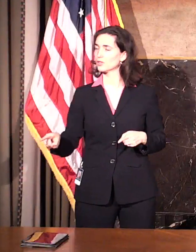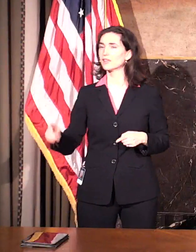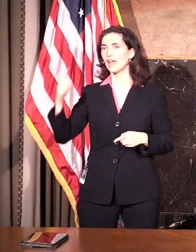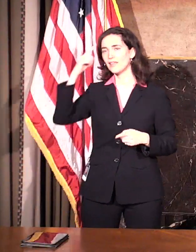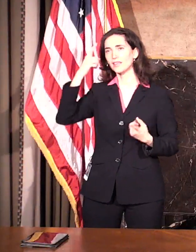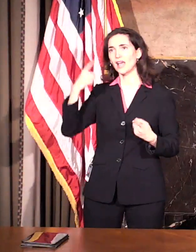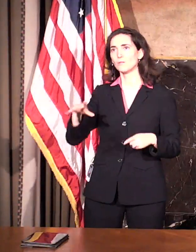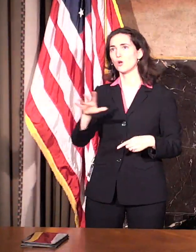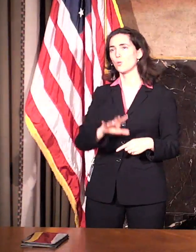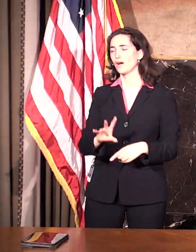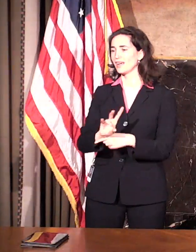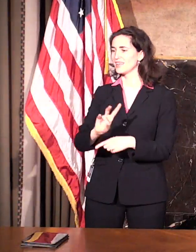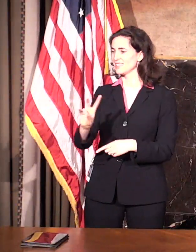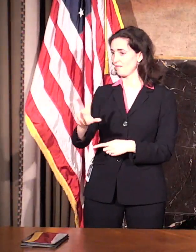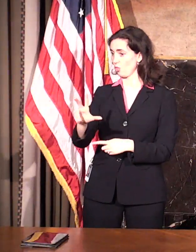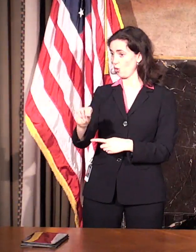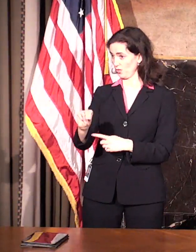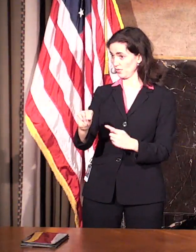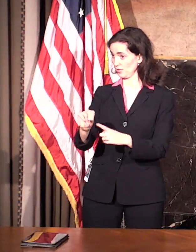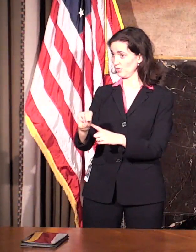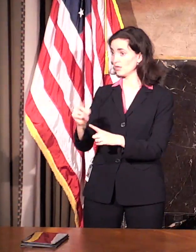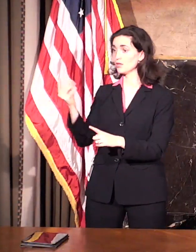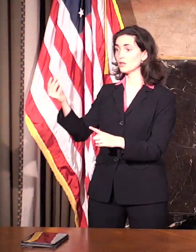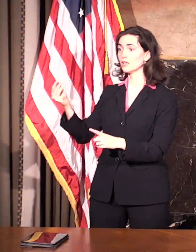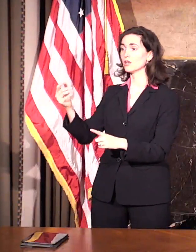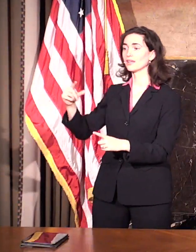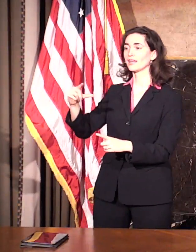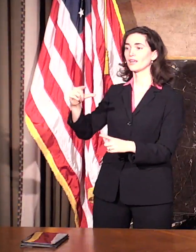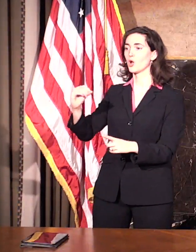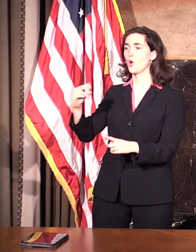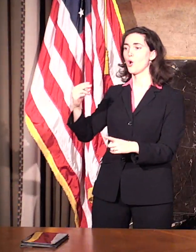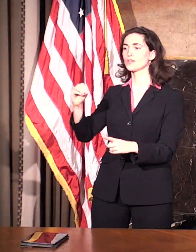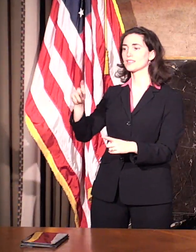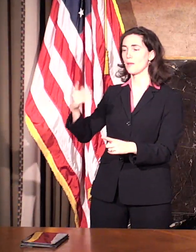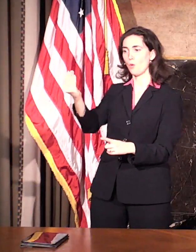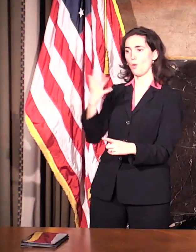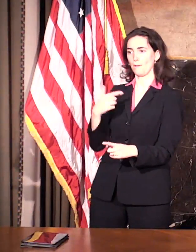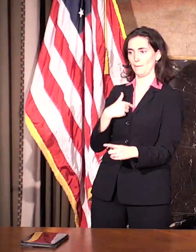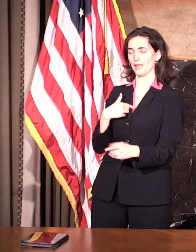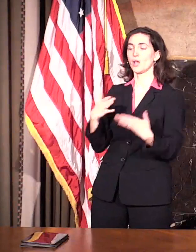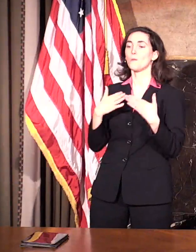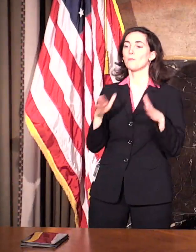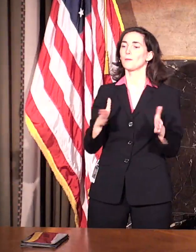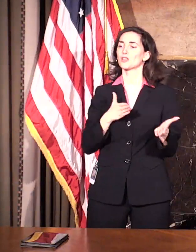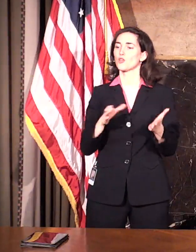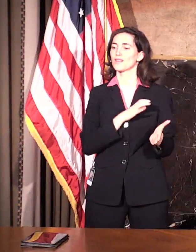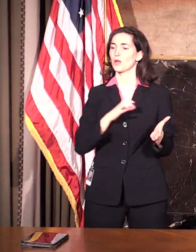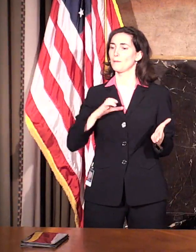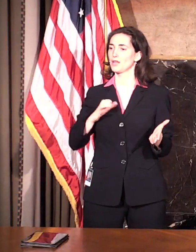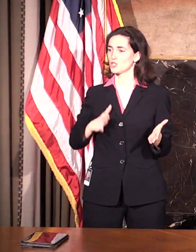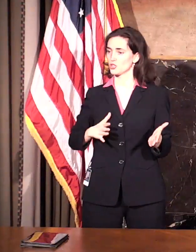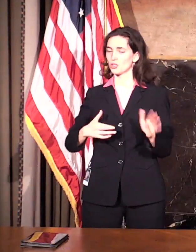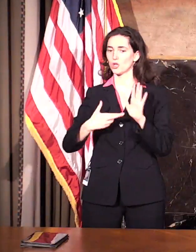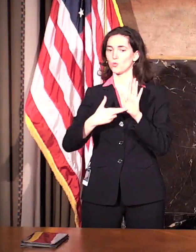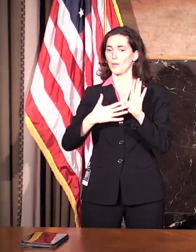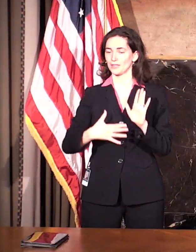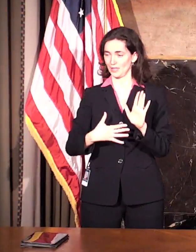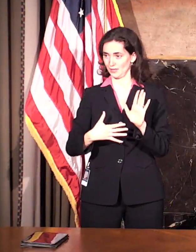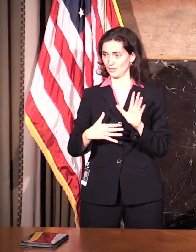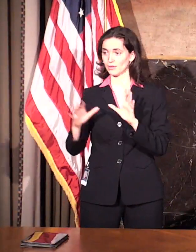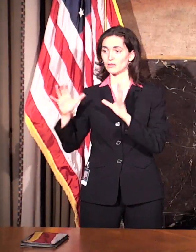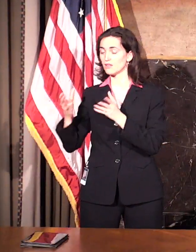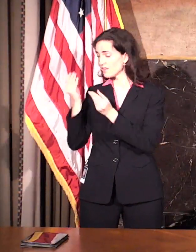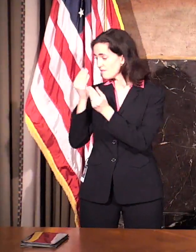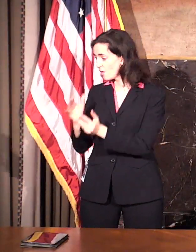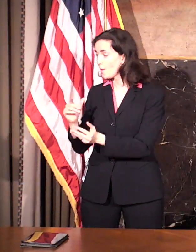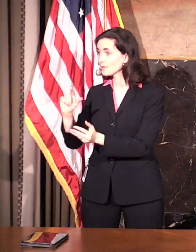7:30 when I was notified by GOSEP that the Public Service Commission representatives had